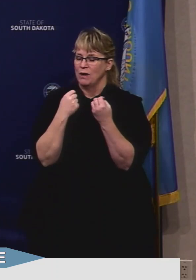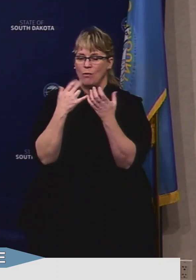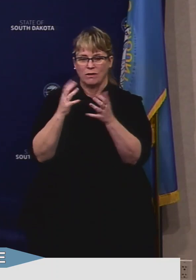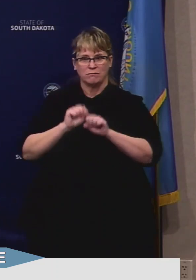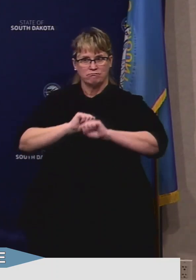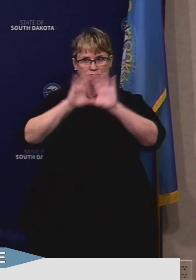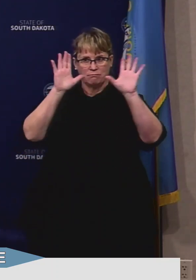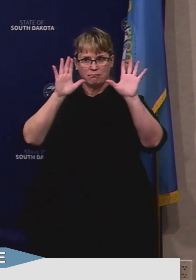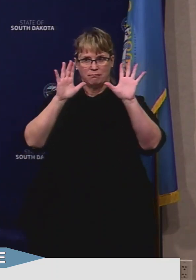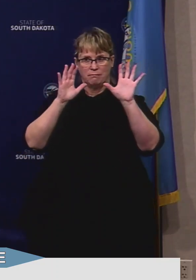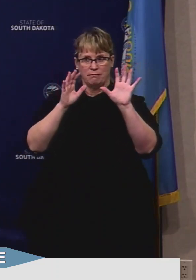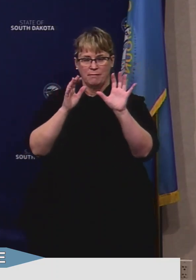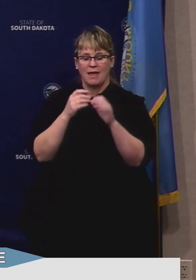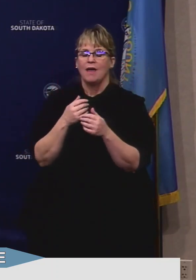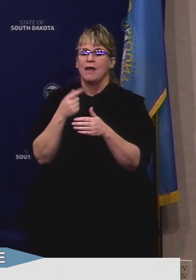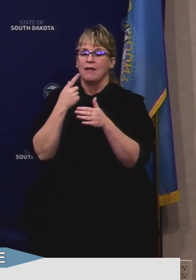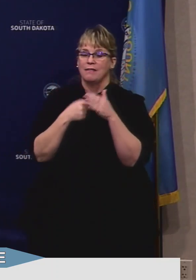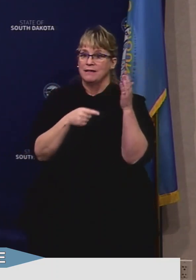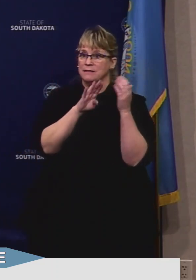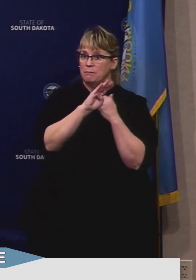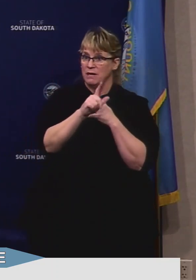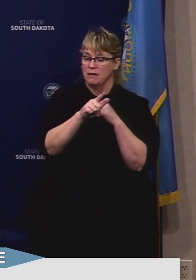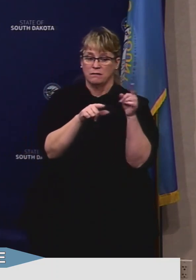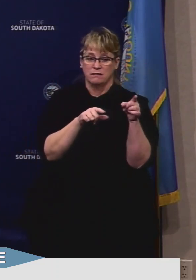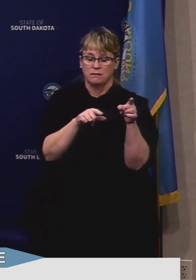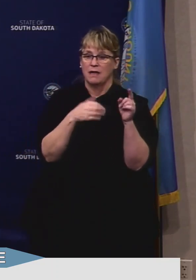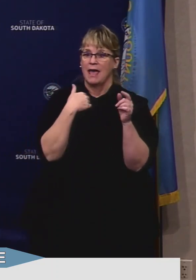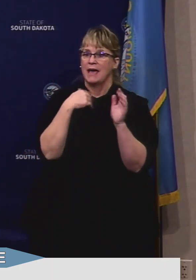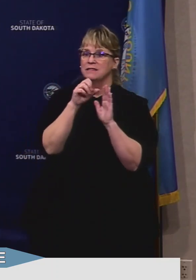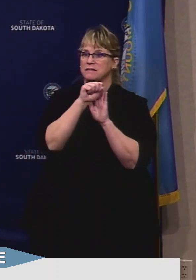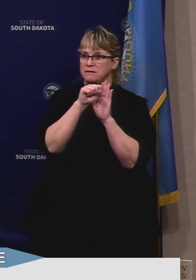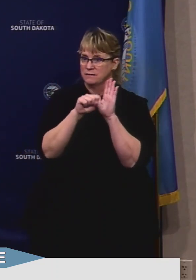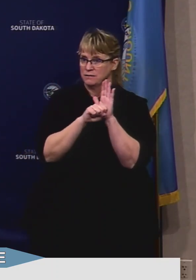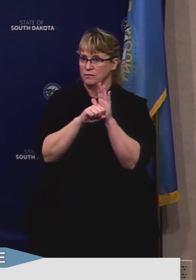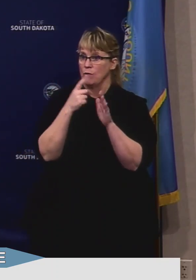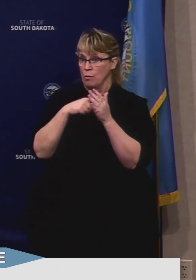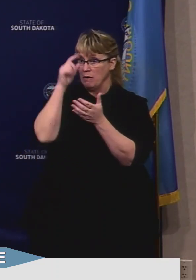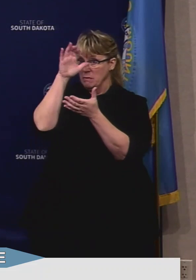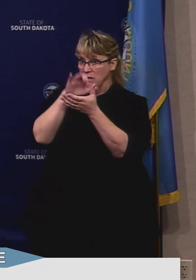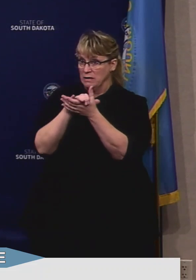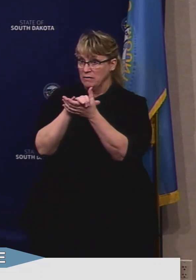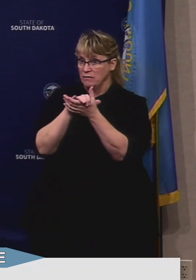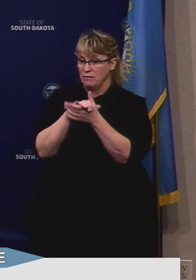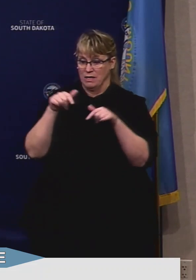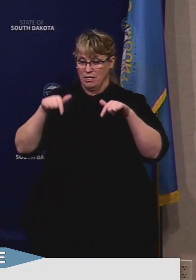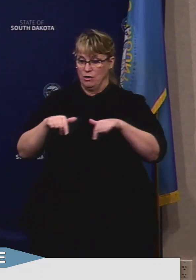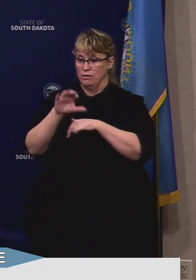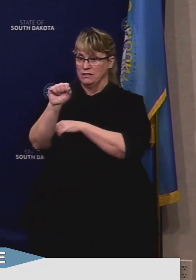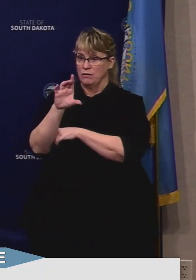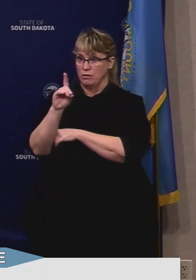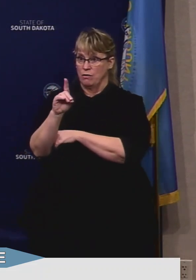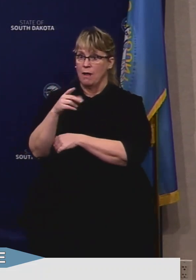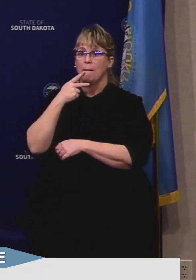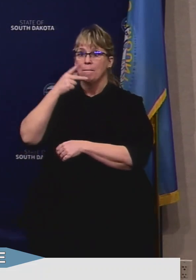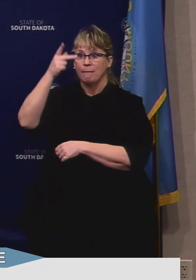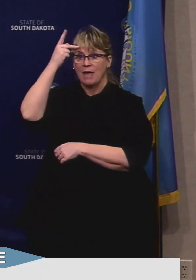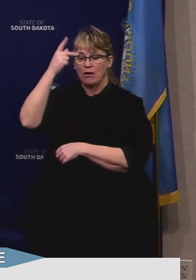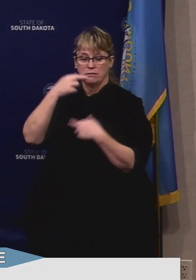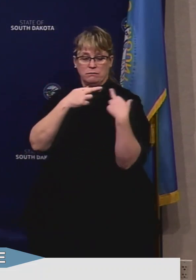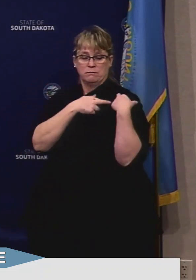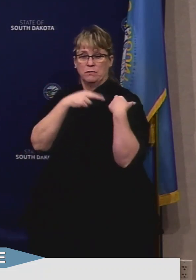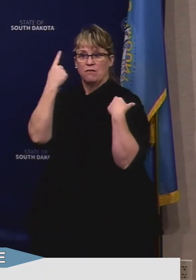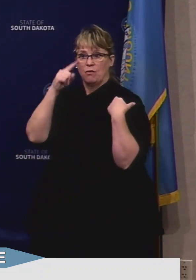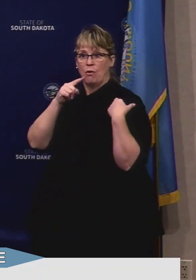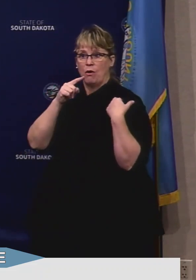those, because what this does is really put into statute what we've always believed, is that here in South Dakota, parents are responsible